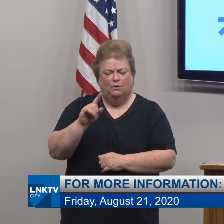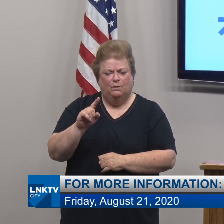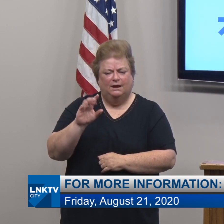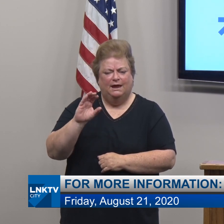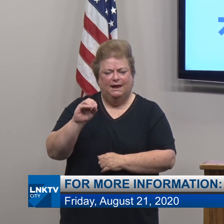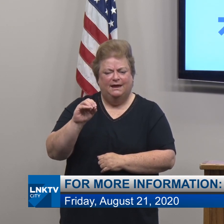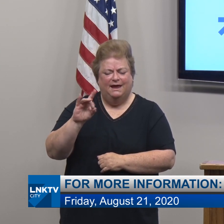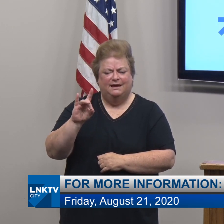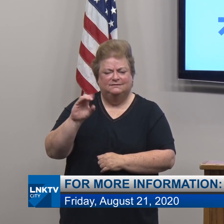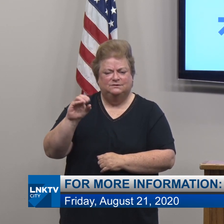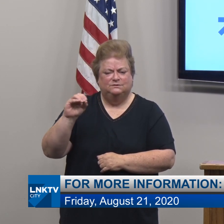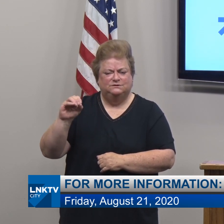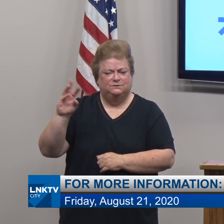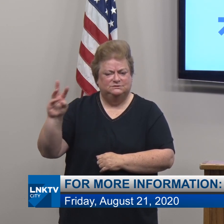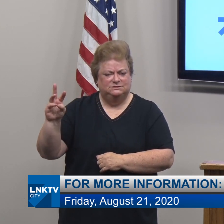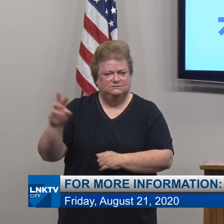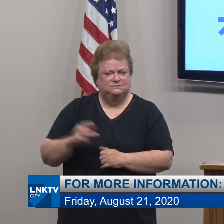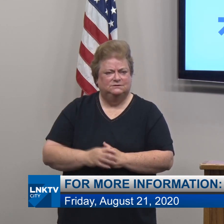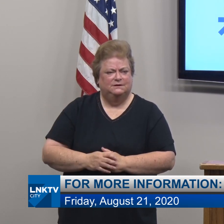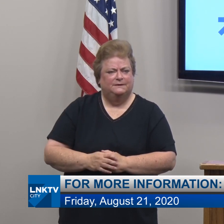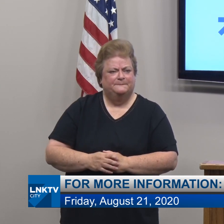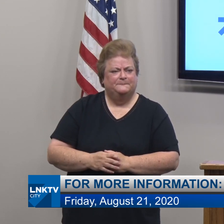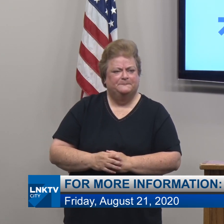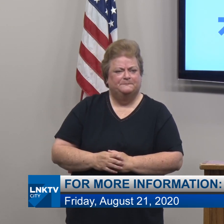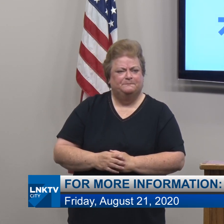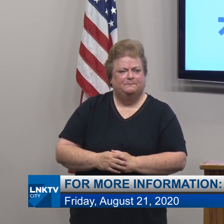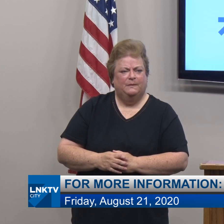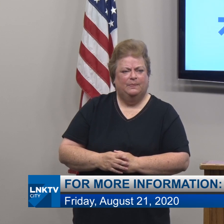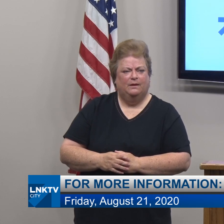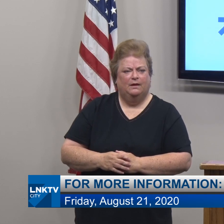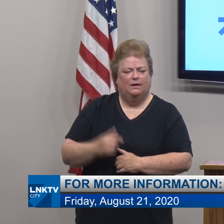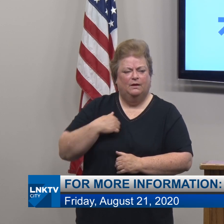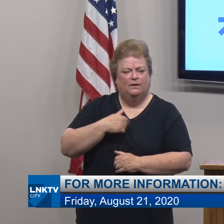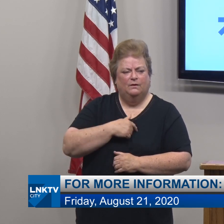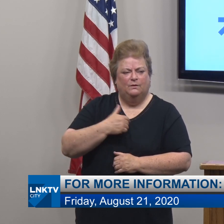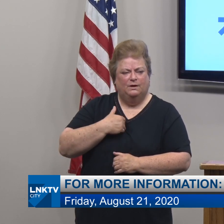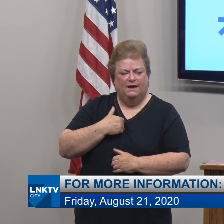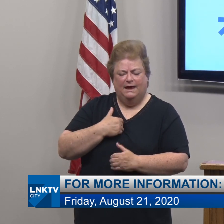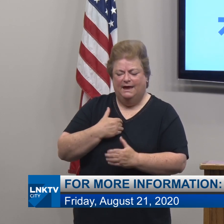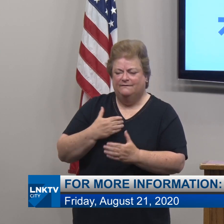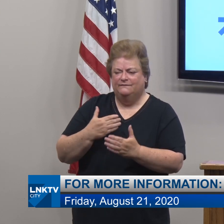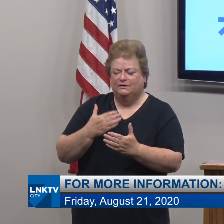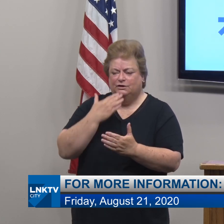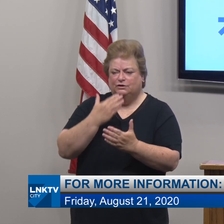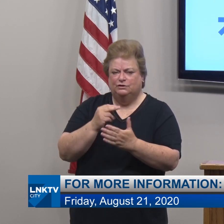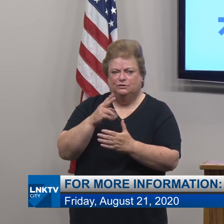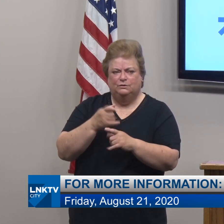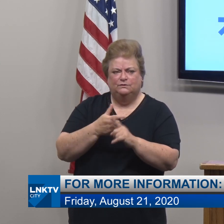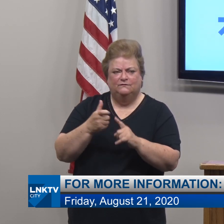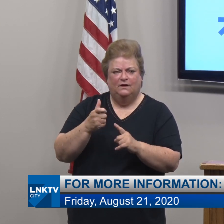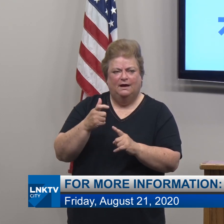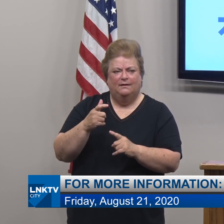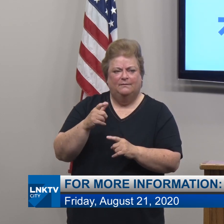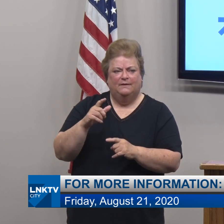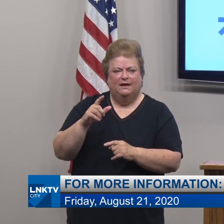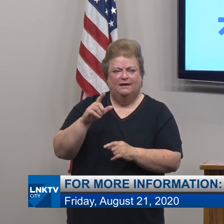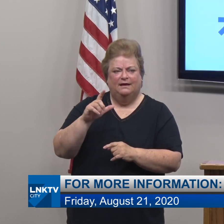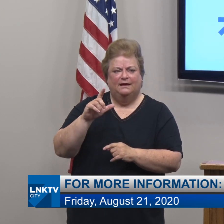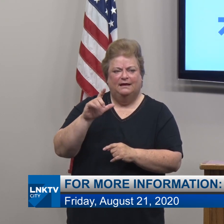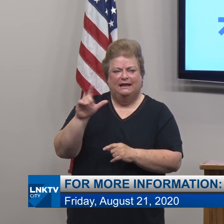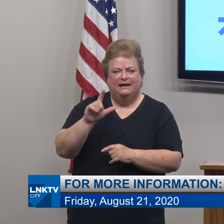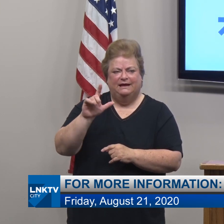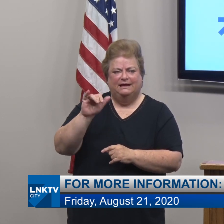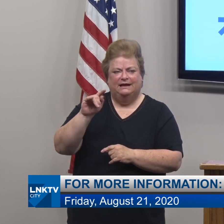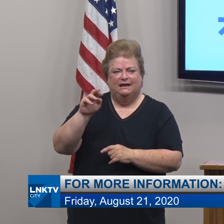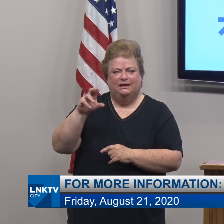402-441-8006. Next up, we have some good news from the Lincoln Littles program, which is increasing access to